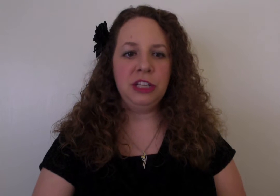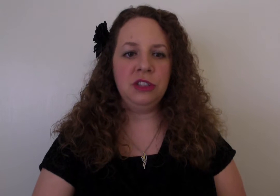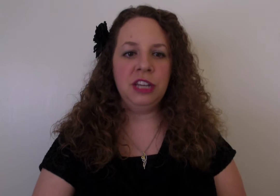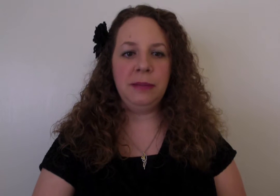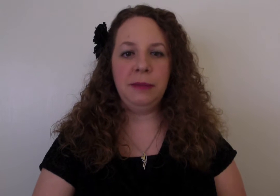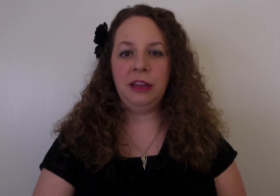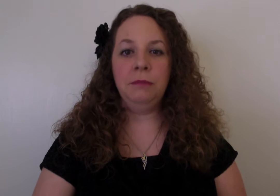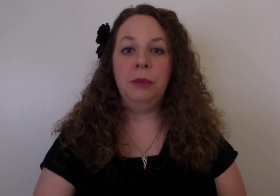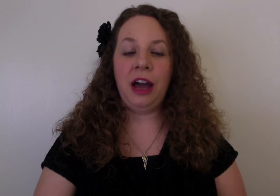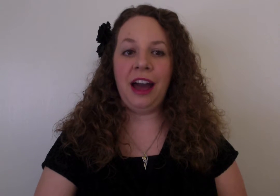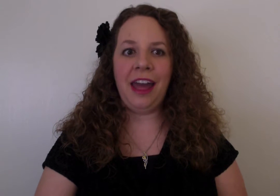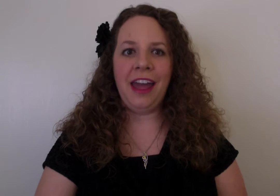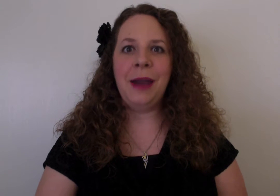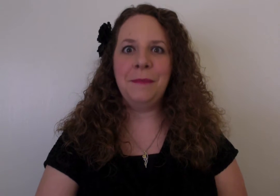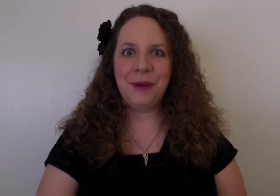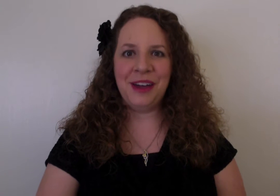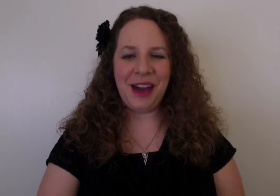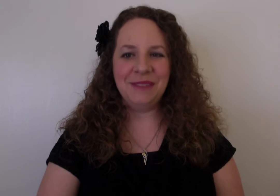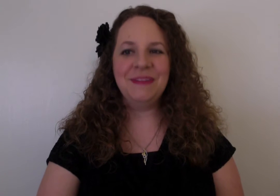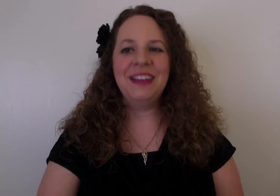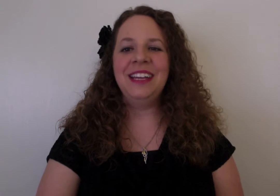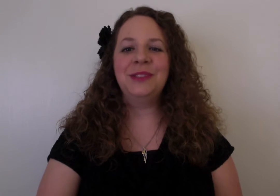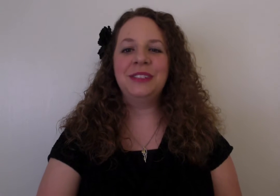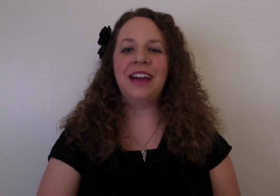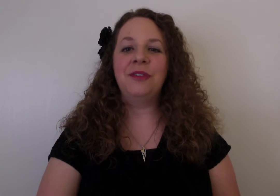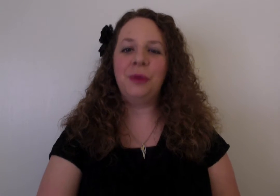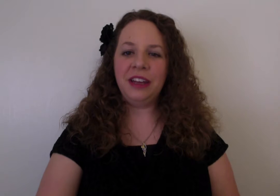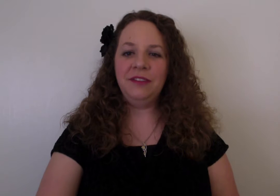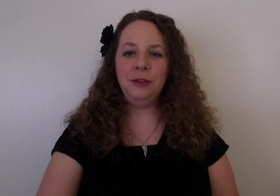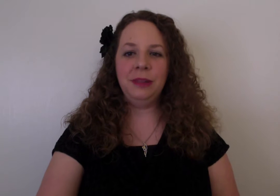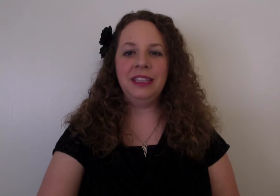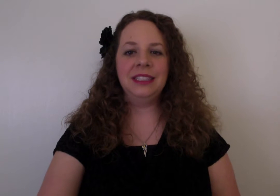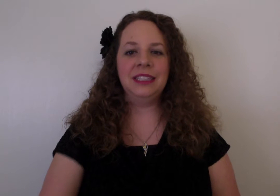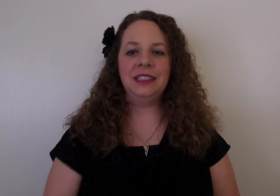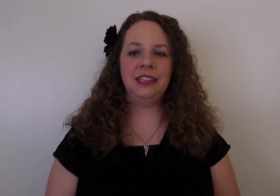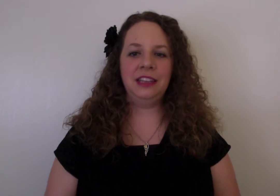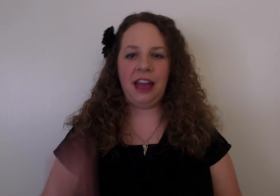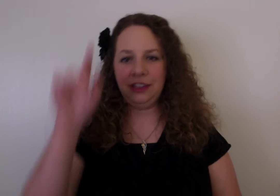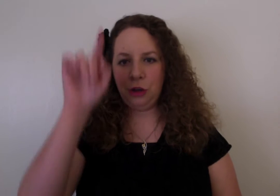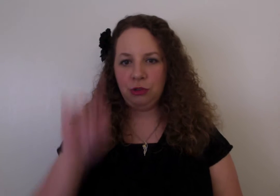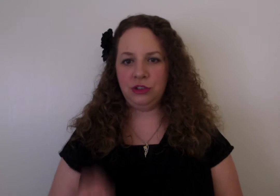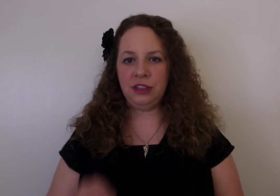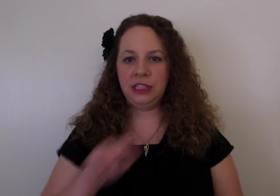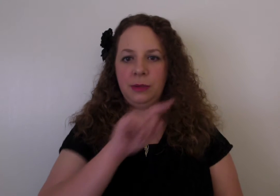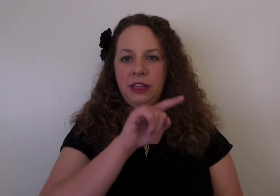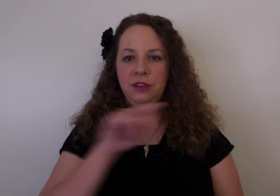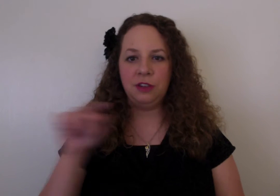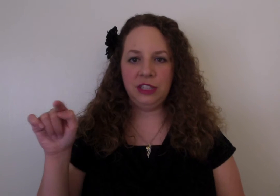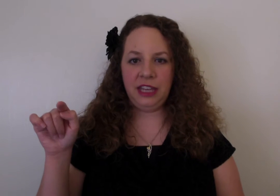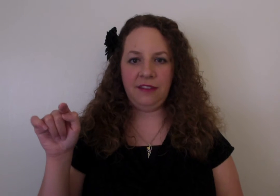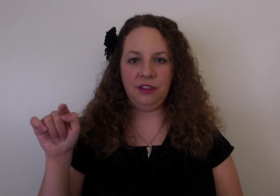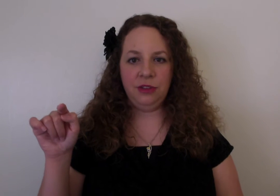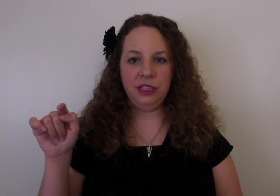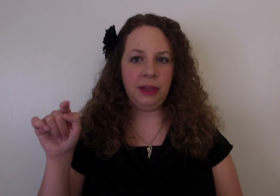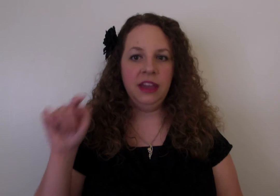that I put up is going to have quite a few places listed. It has Oak Street this way and University Avenue this way, and